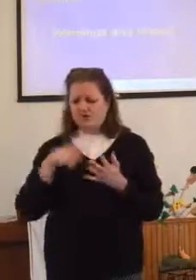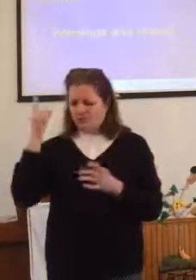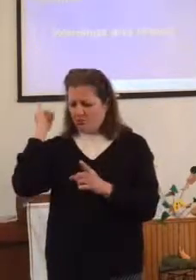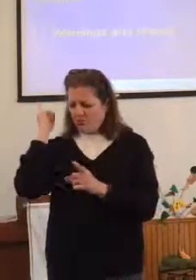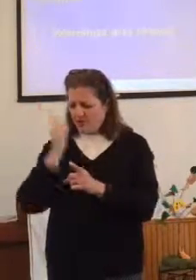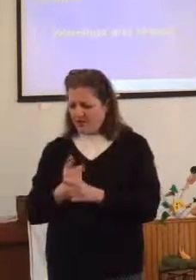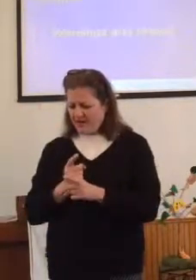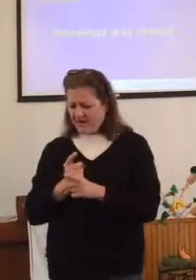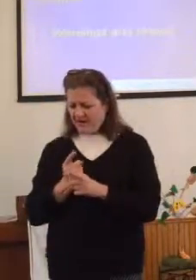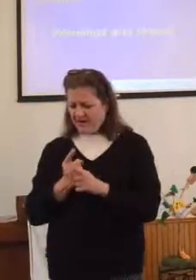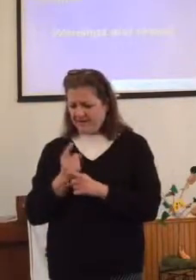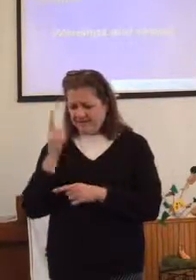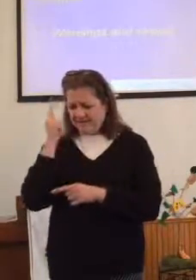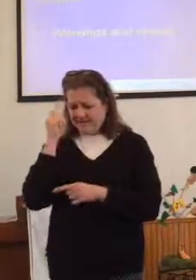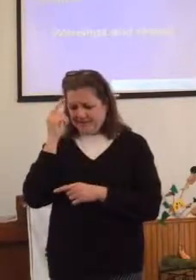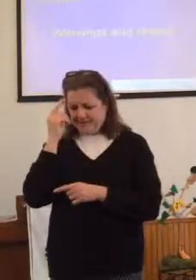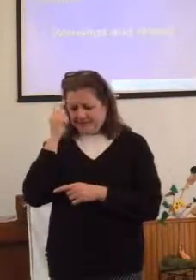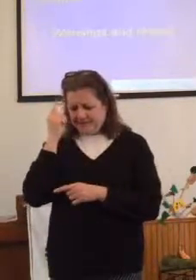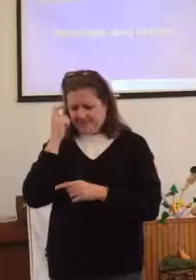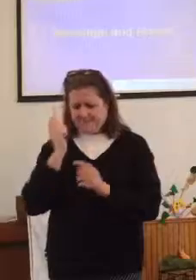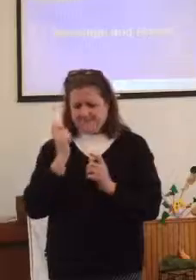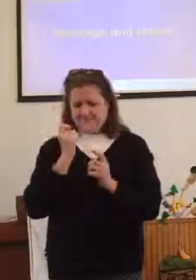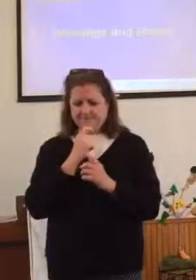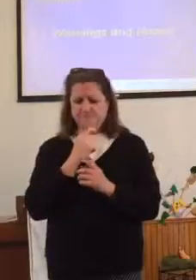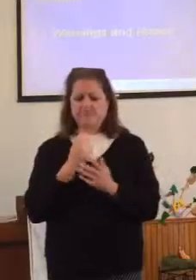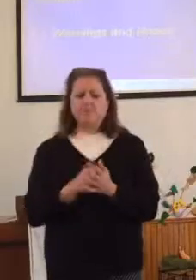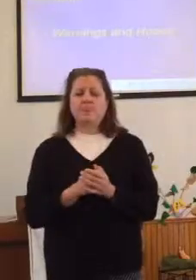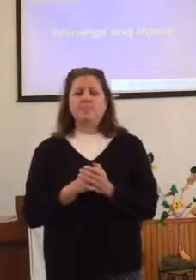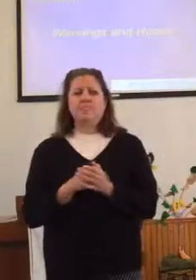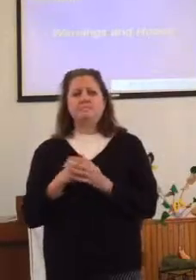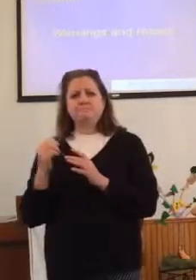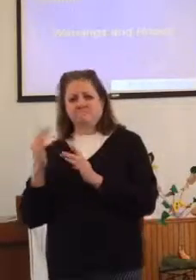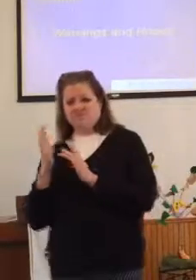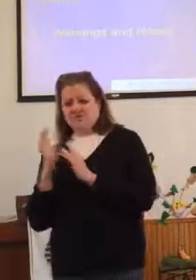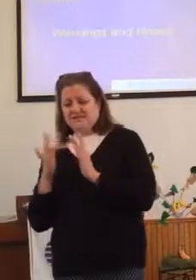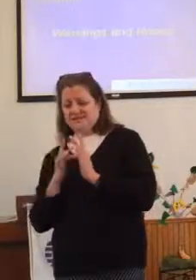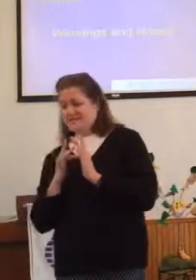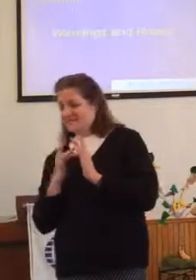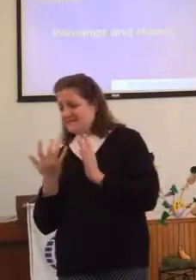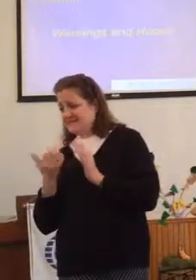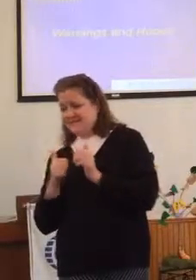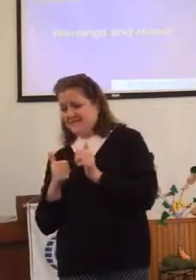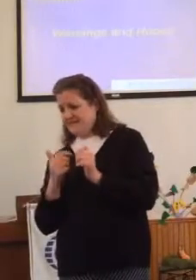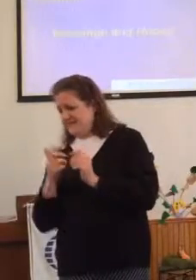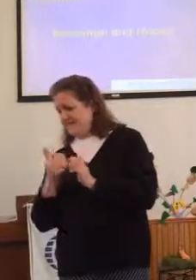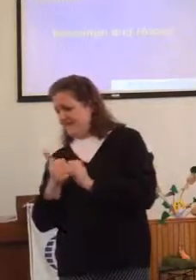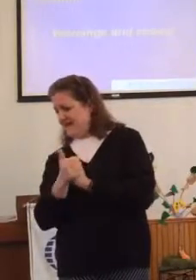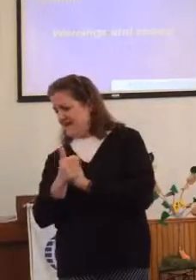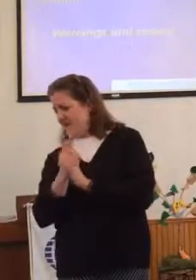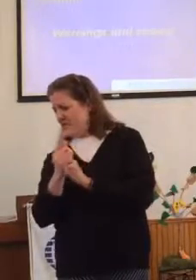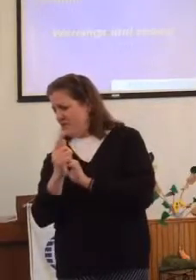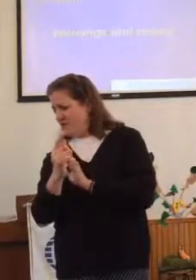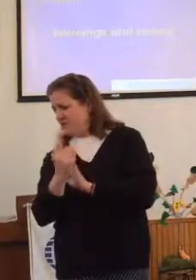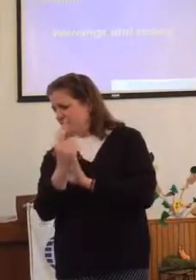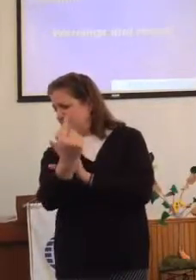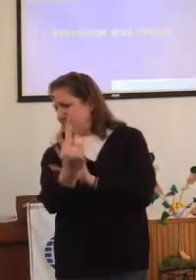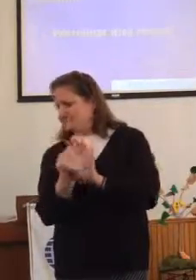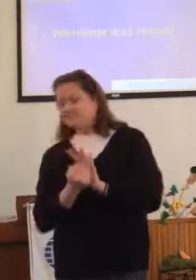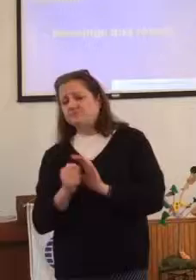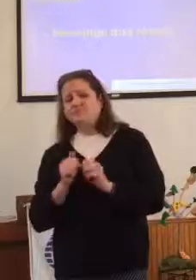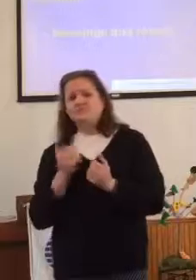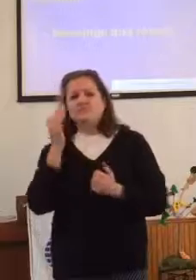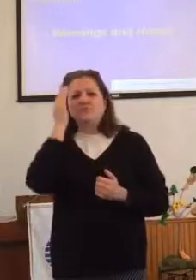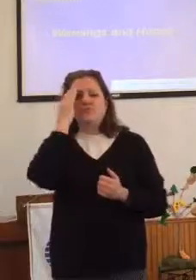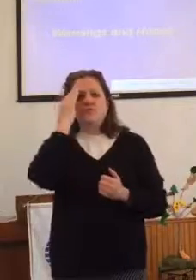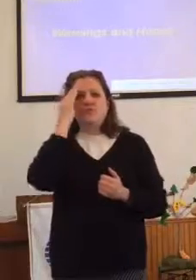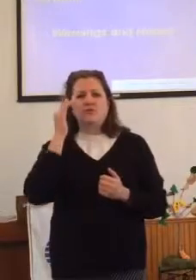is? We want to follow the path of Jesus. But how do we know that we're not